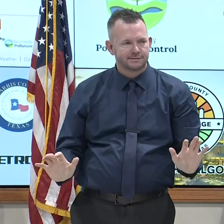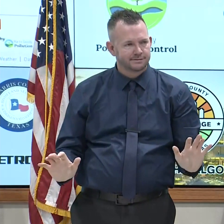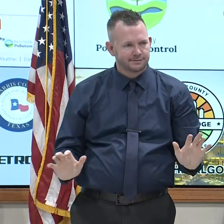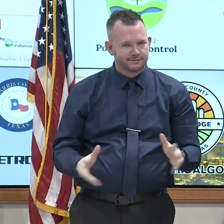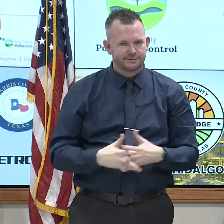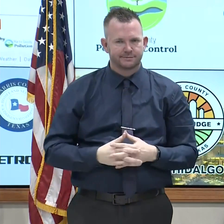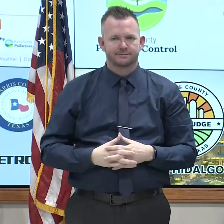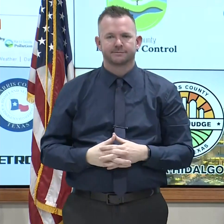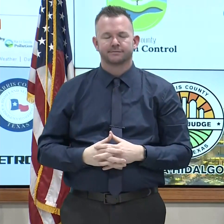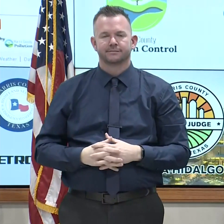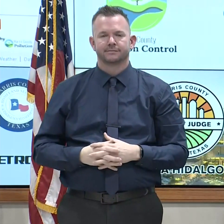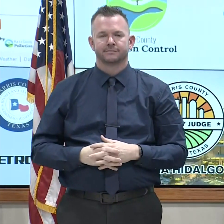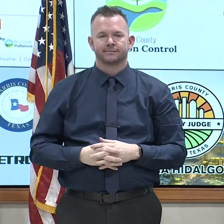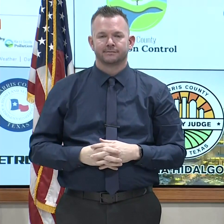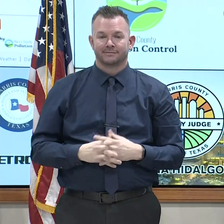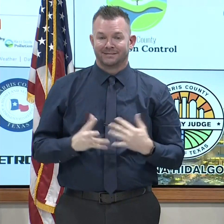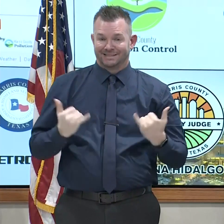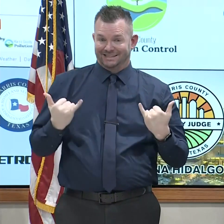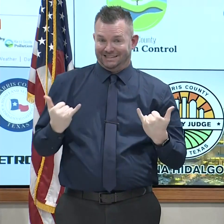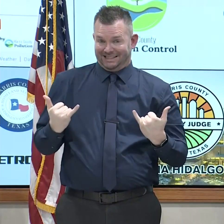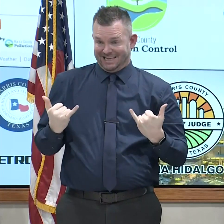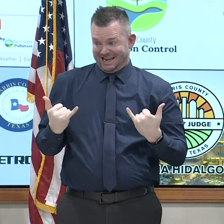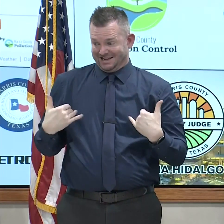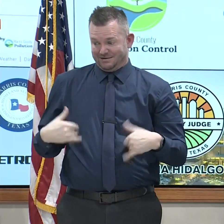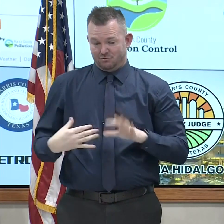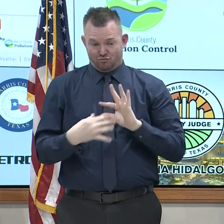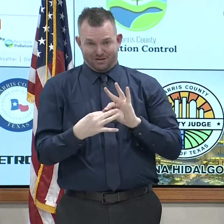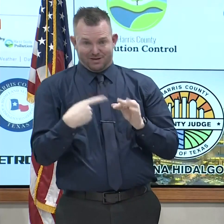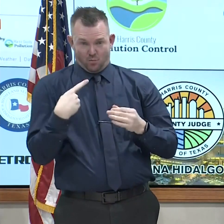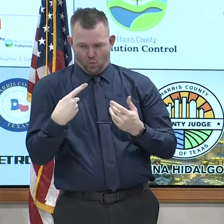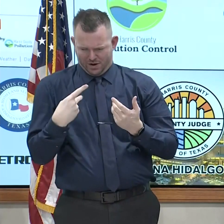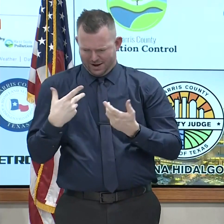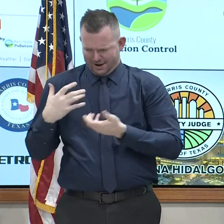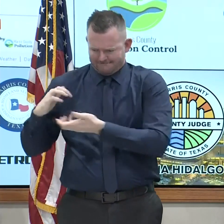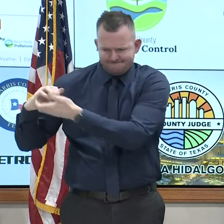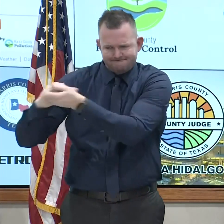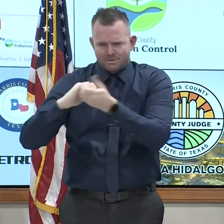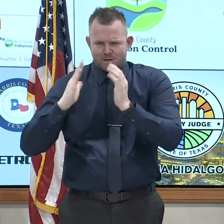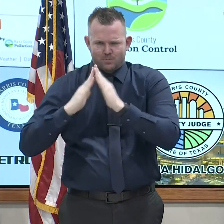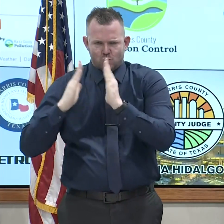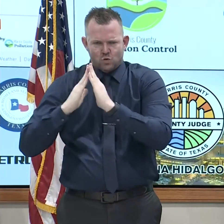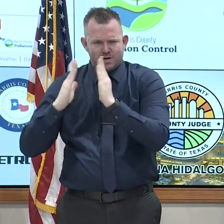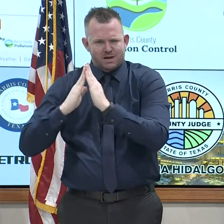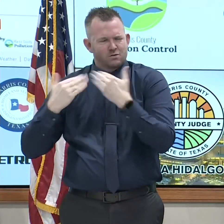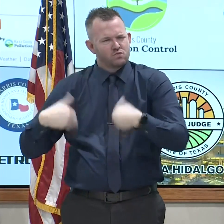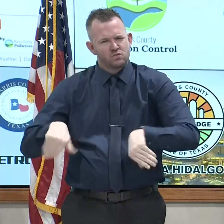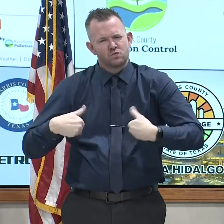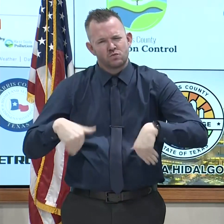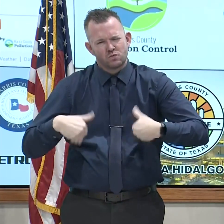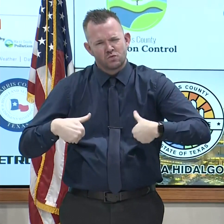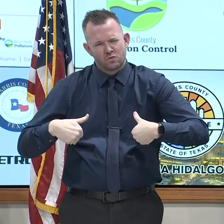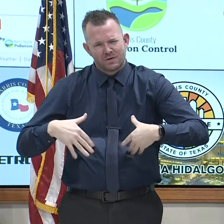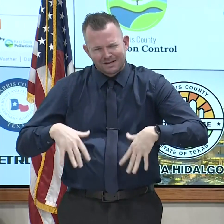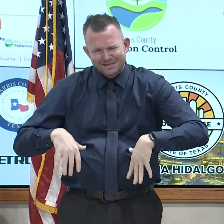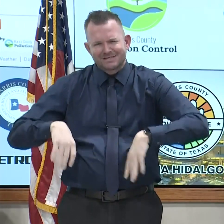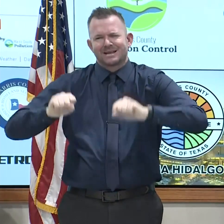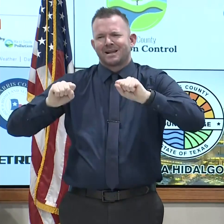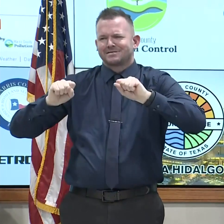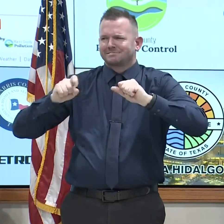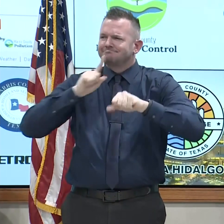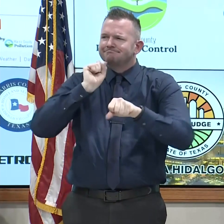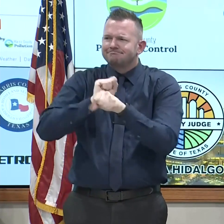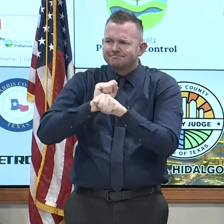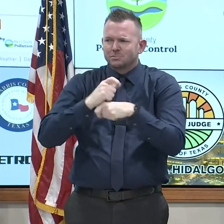today takes a significant step, if not a leap, forward in making Harris